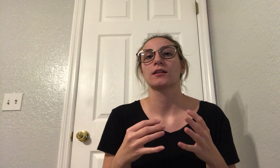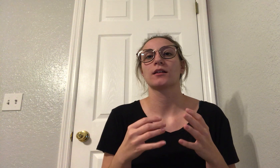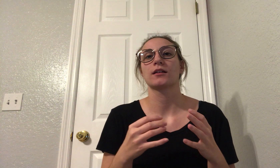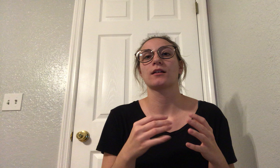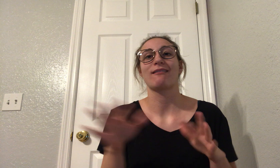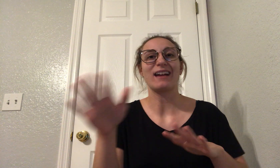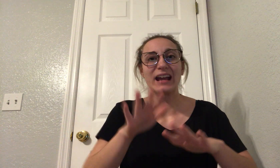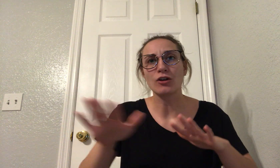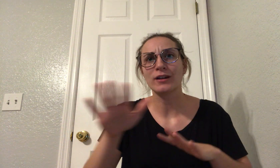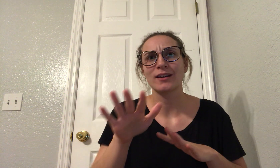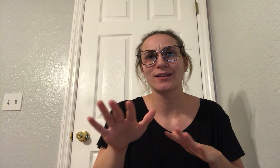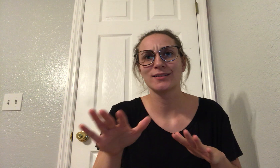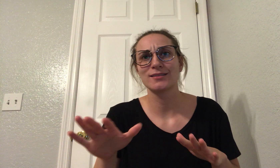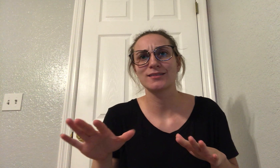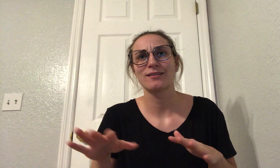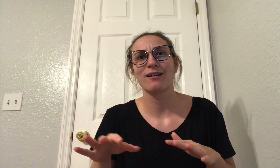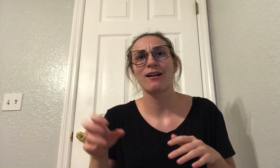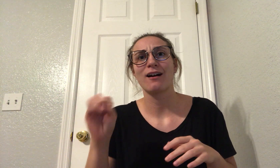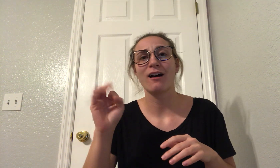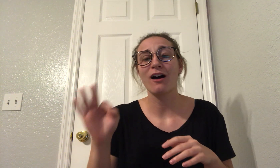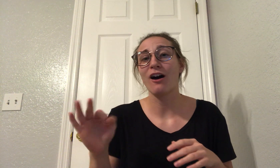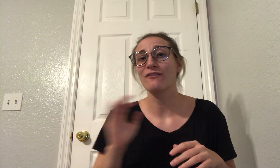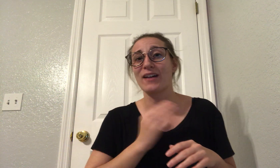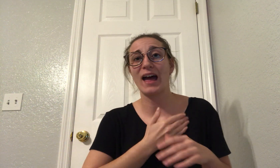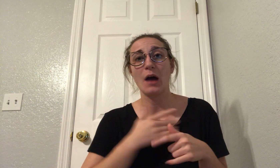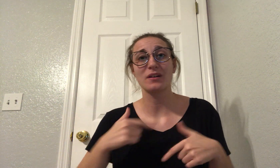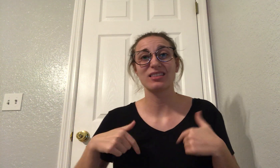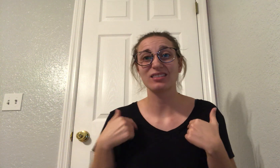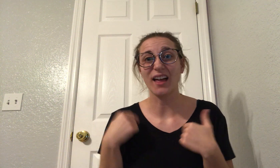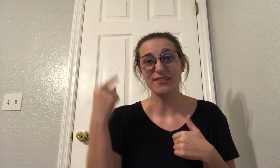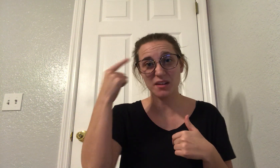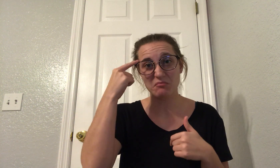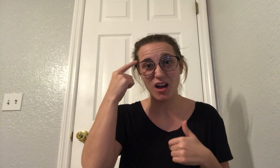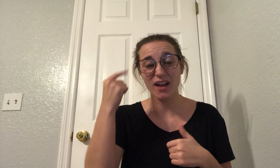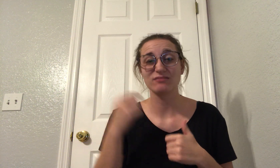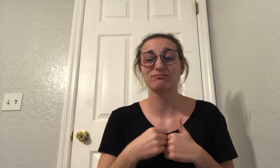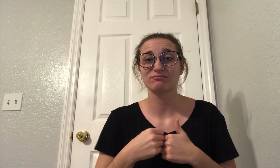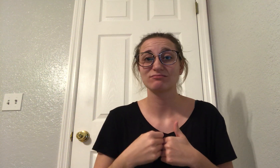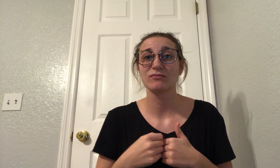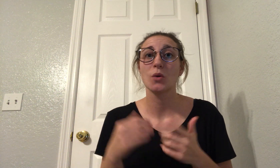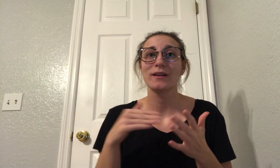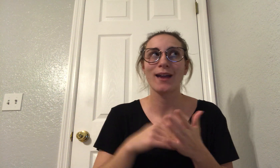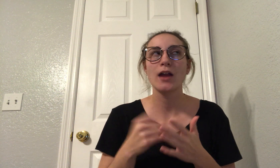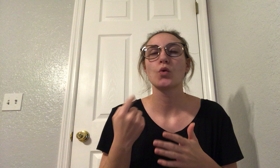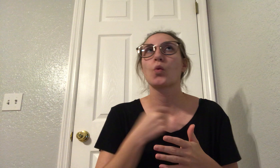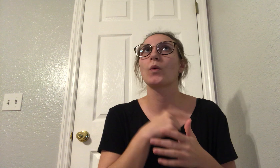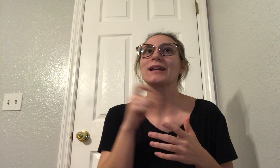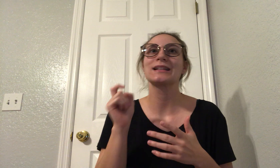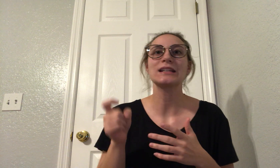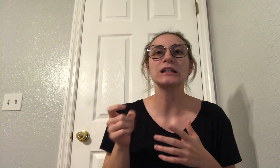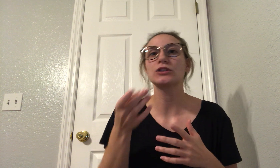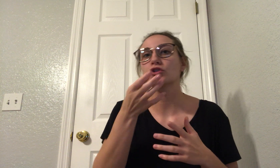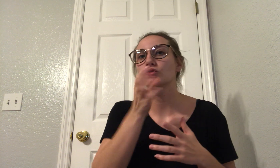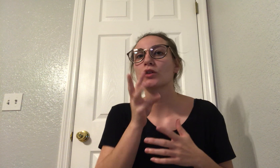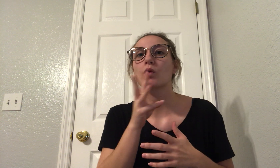mind. Connected again. So we need to drink water. And you don't need to drink expensive water.